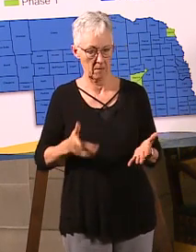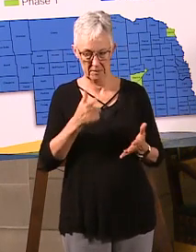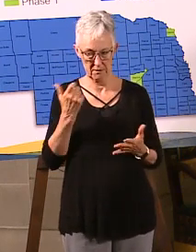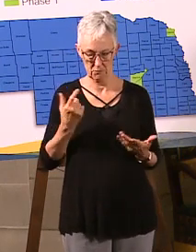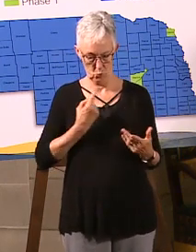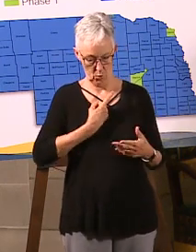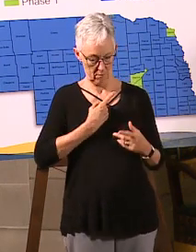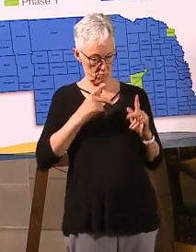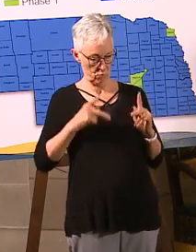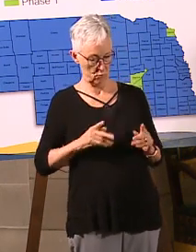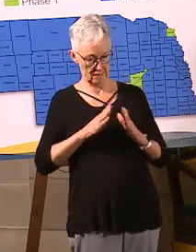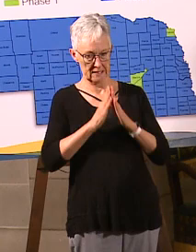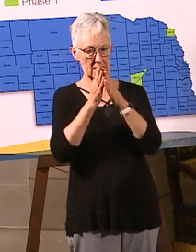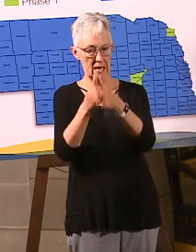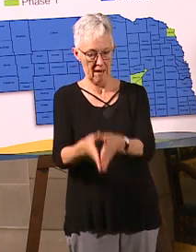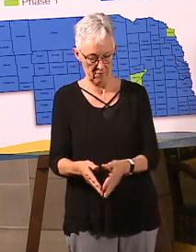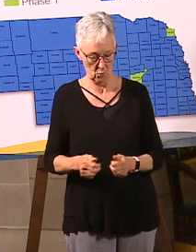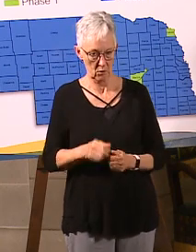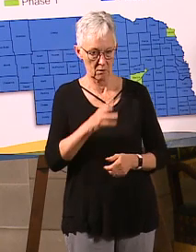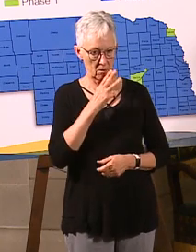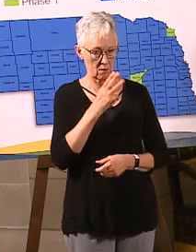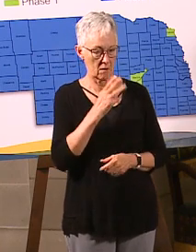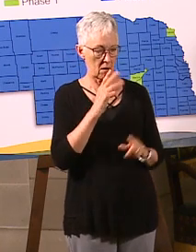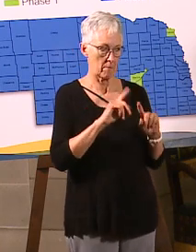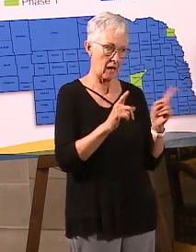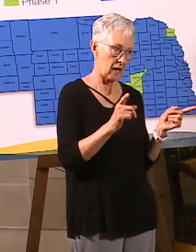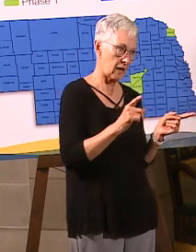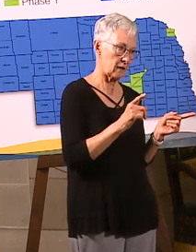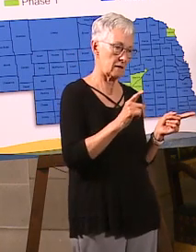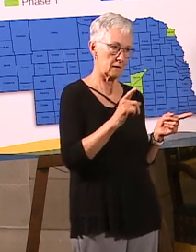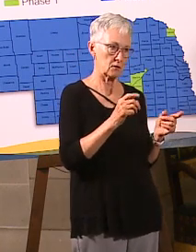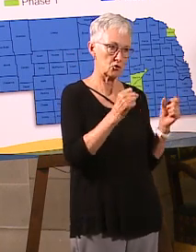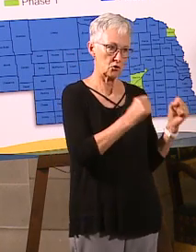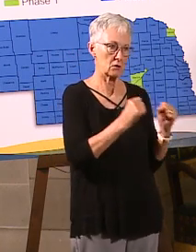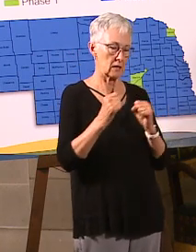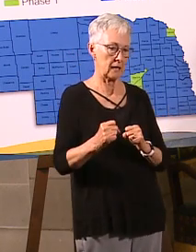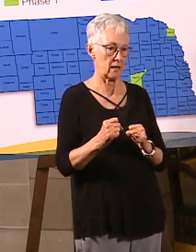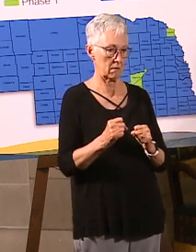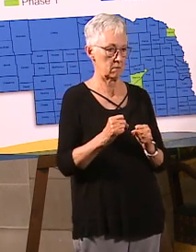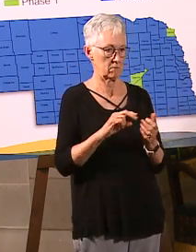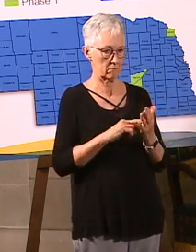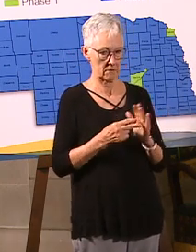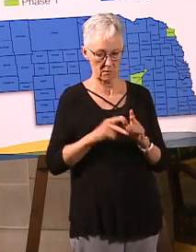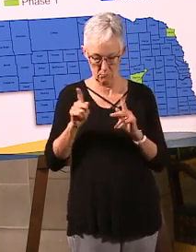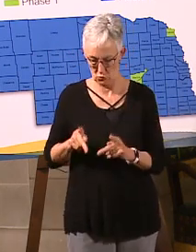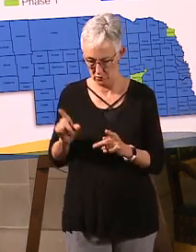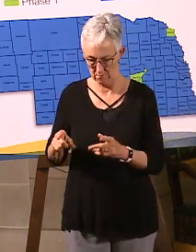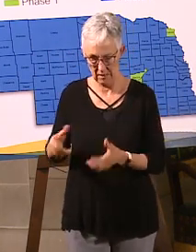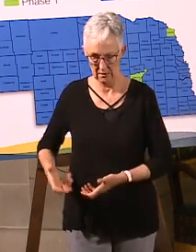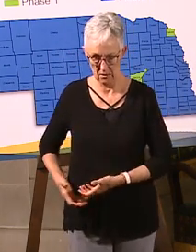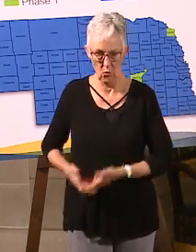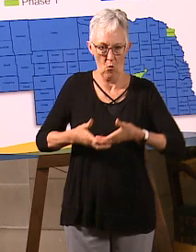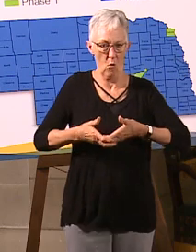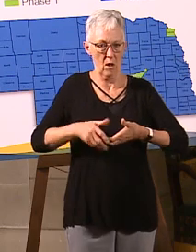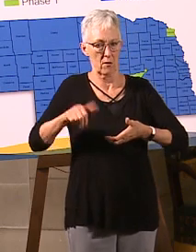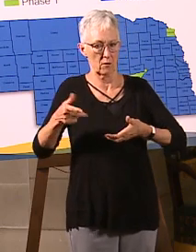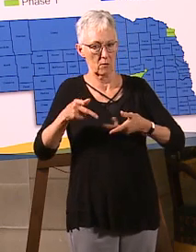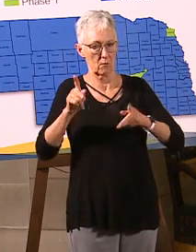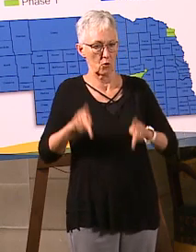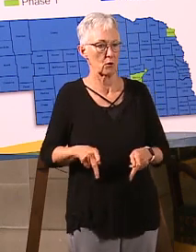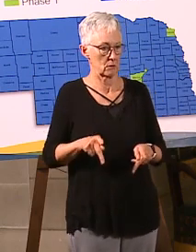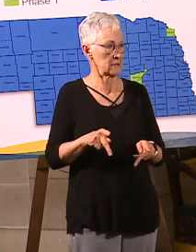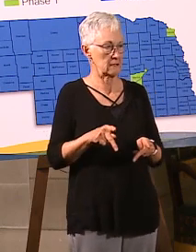problem with it because that is actual contact. There's no way to throw somebody up in the air without touching them. So we'll have to get back to you on that one. But for right now, it is still